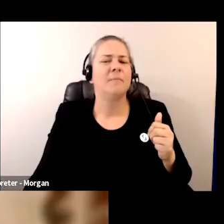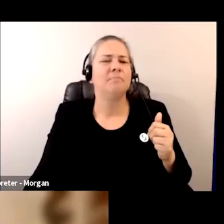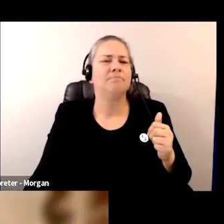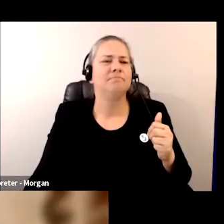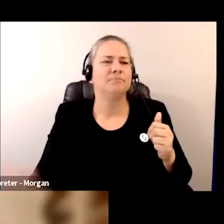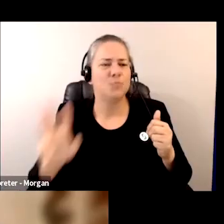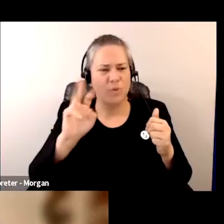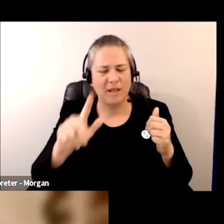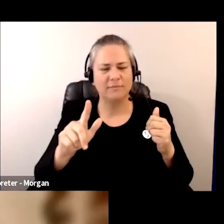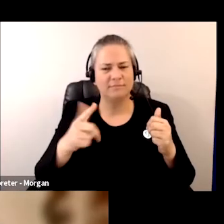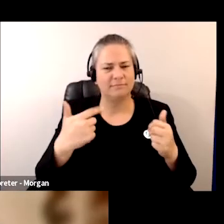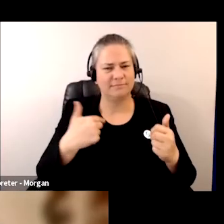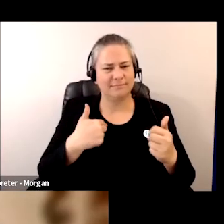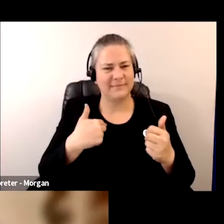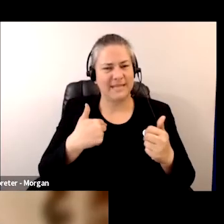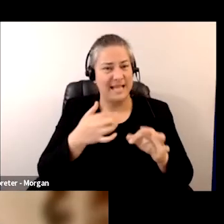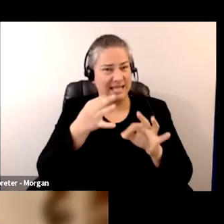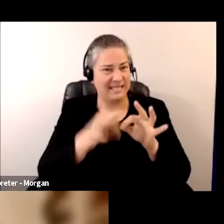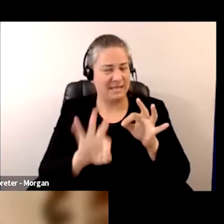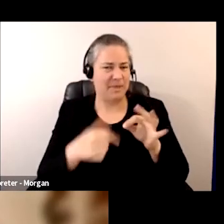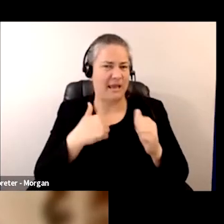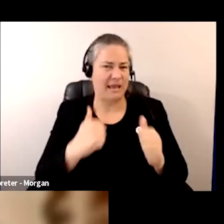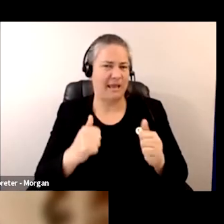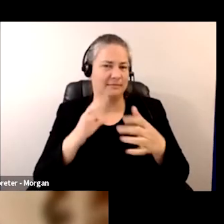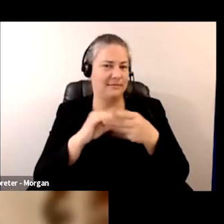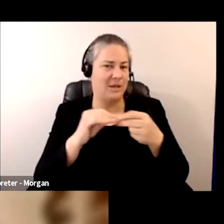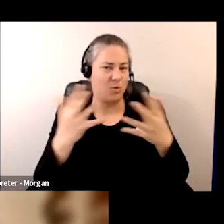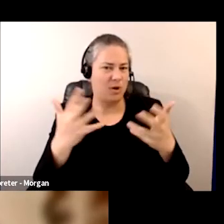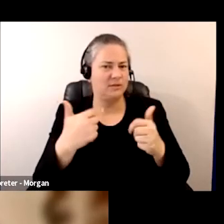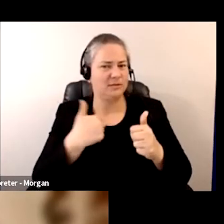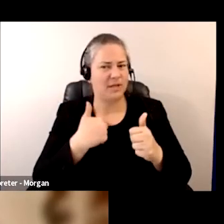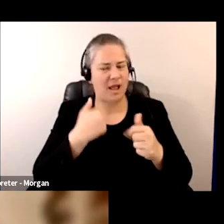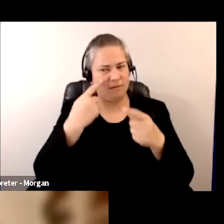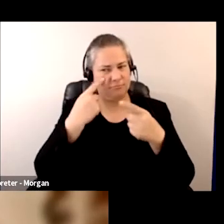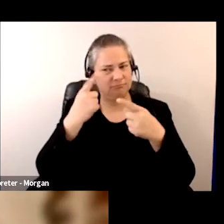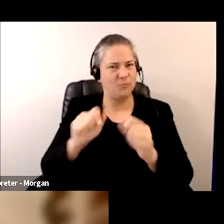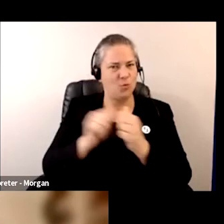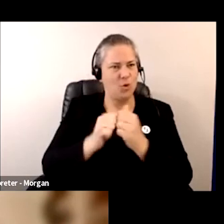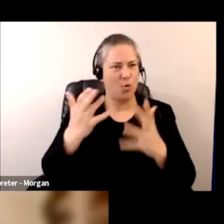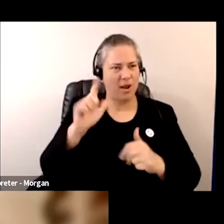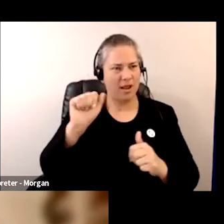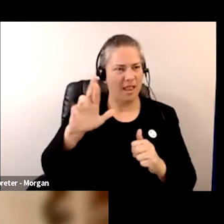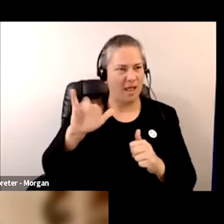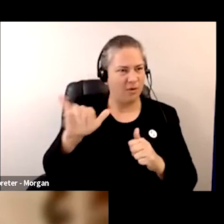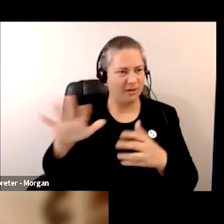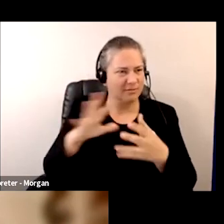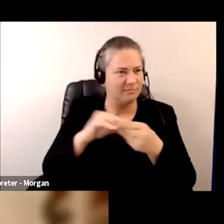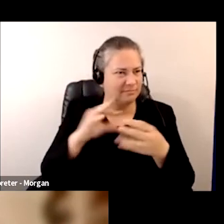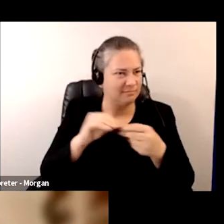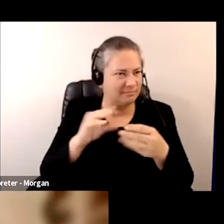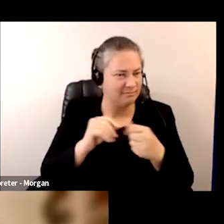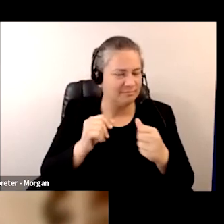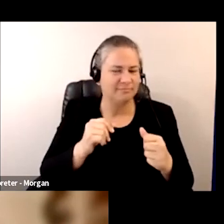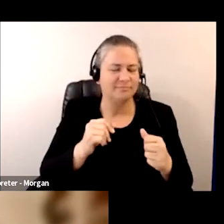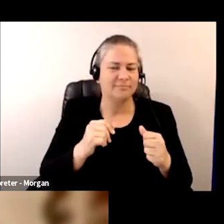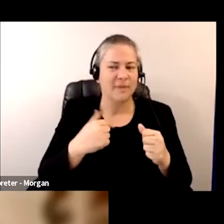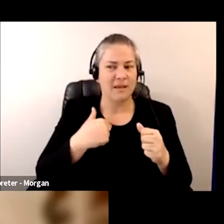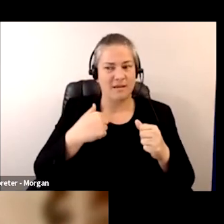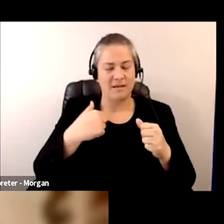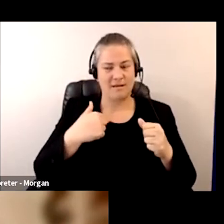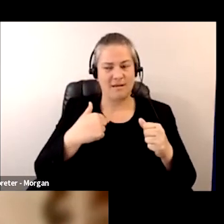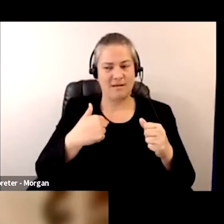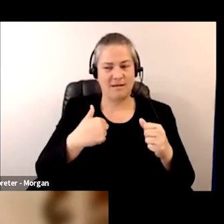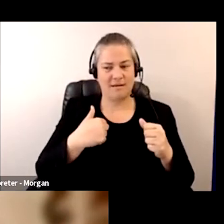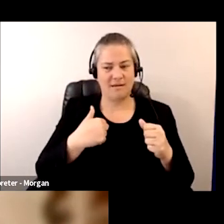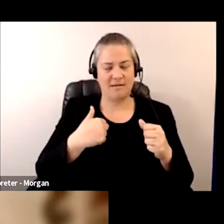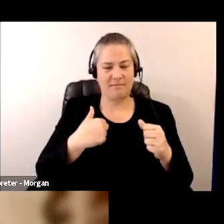Well, I can simply say that I concur with what Larry said. I think I also agree